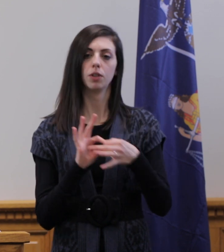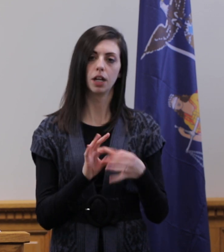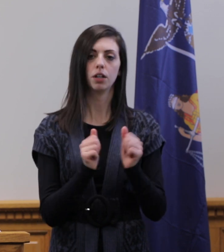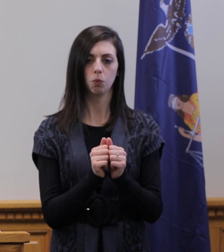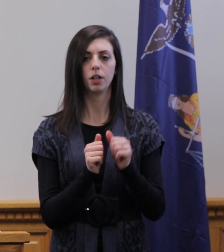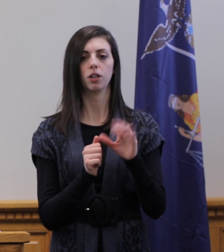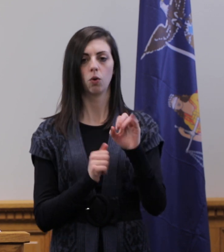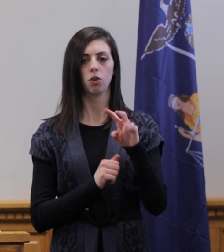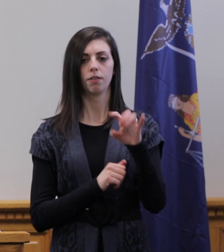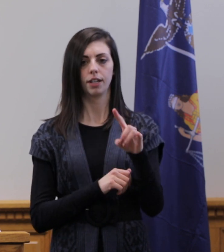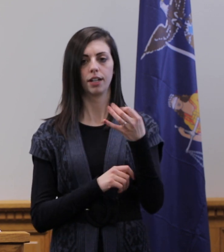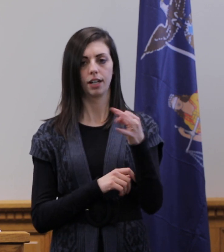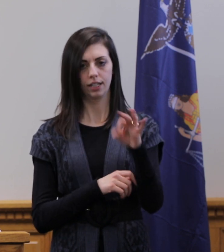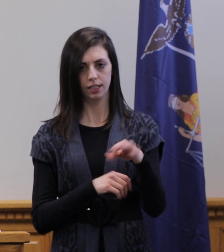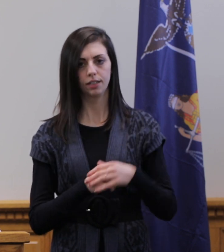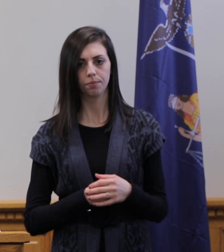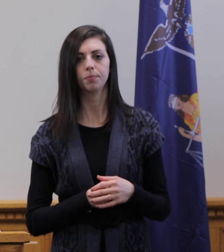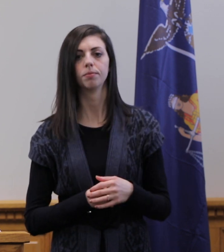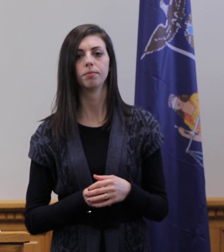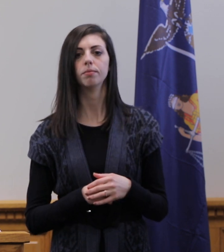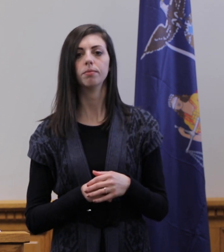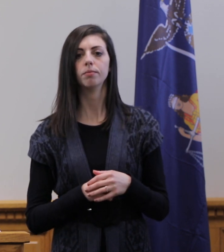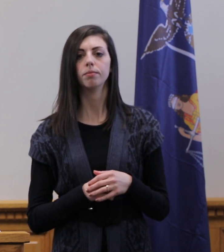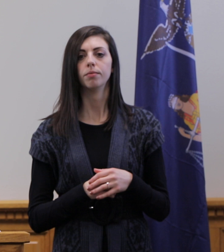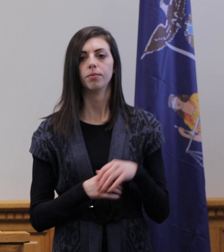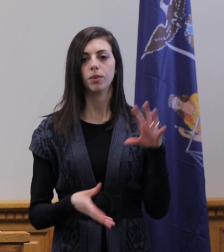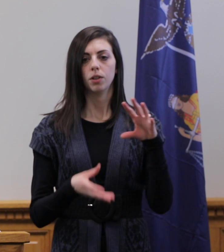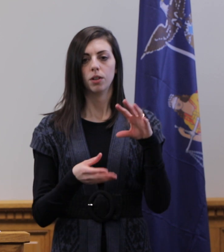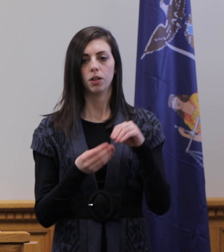to COVID-19. We've received